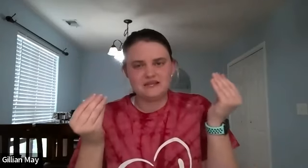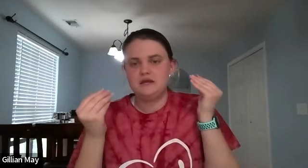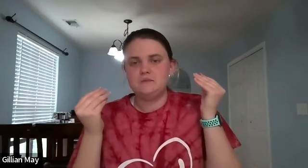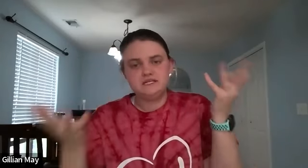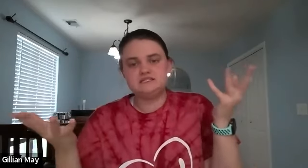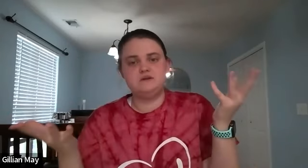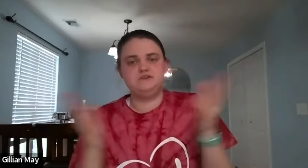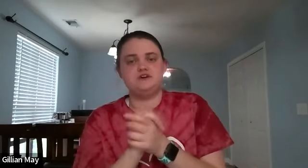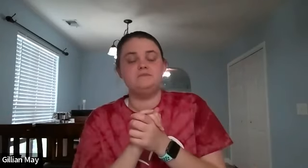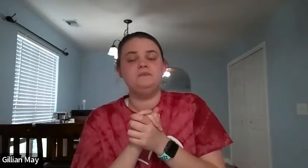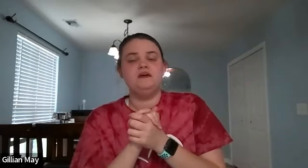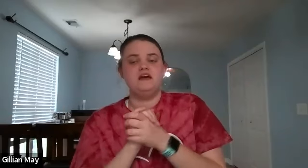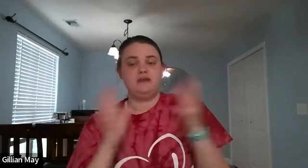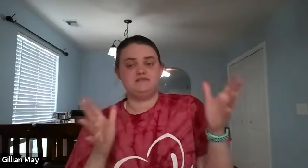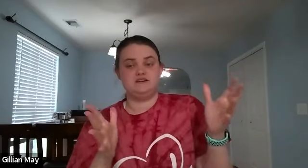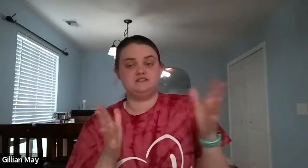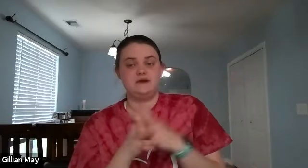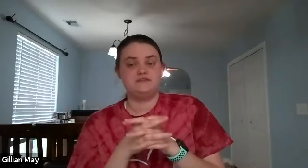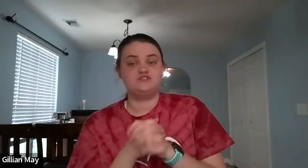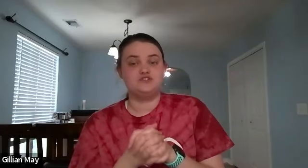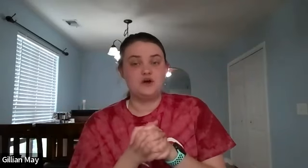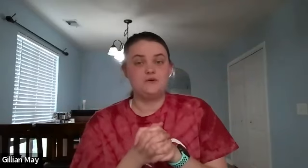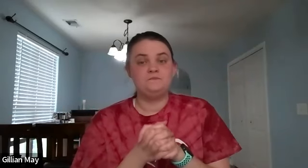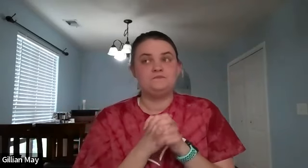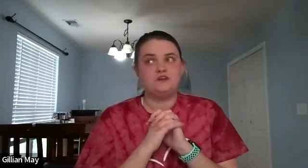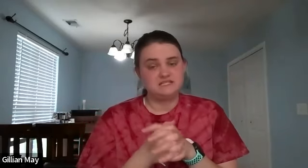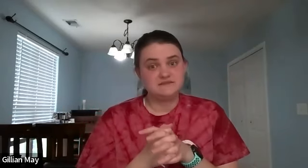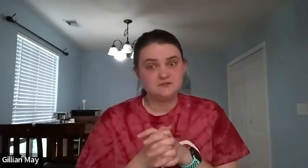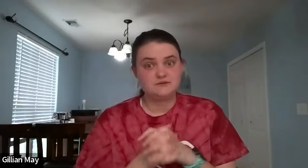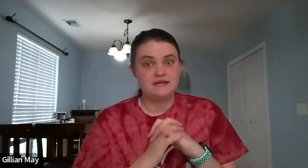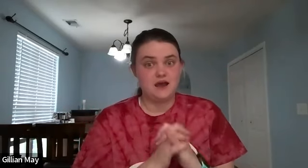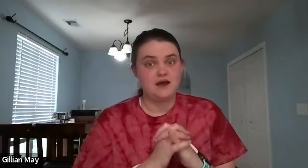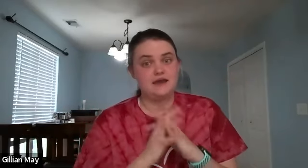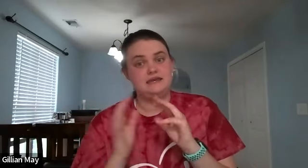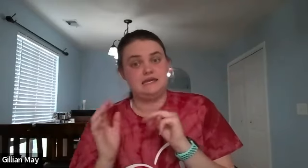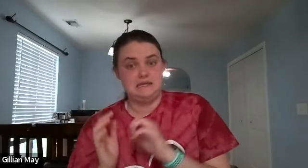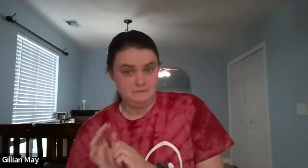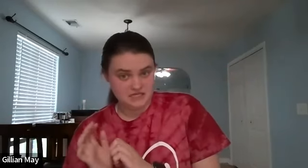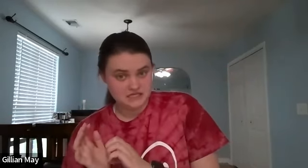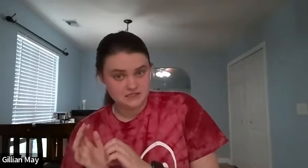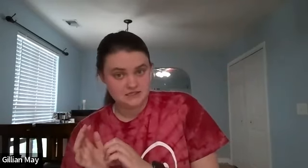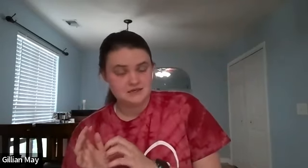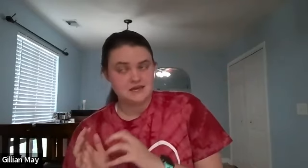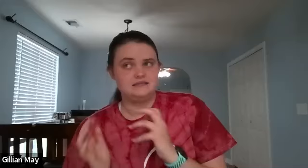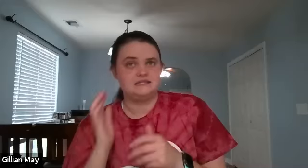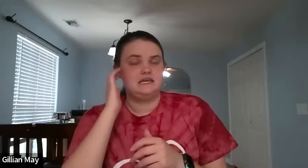like, please tell me if you don't, if we haven't talked about this. So there is a difference between I and me, as